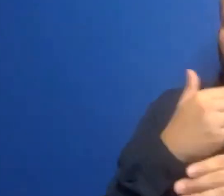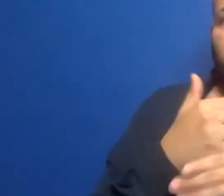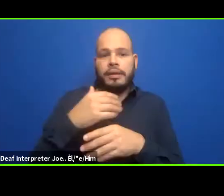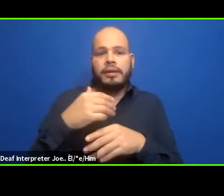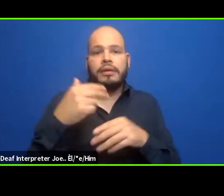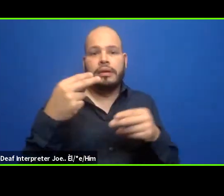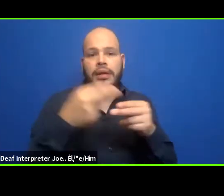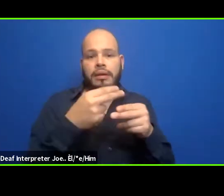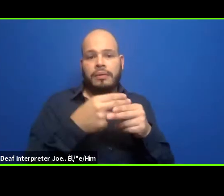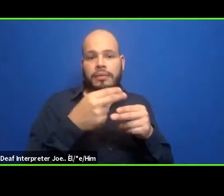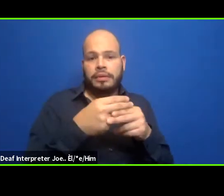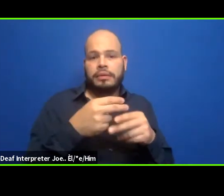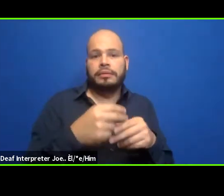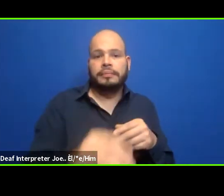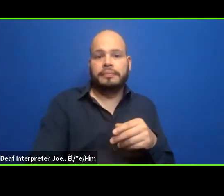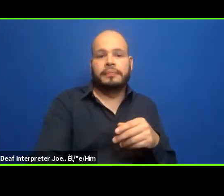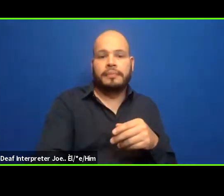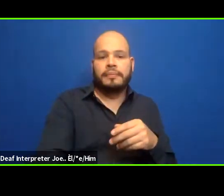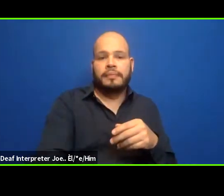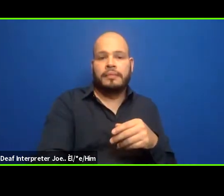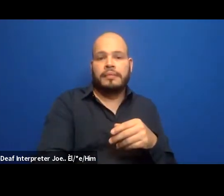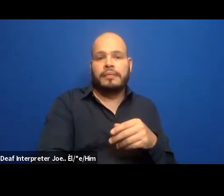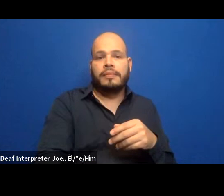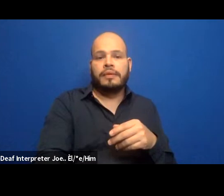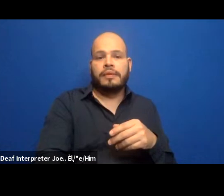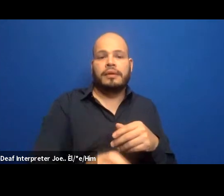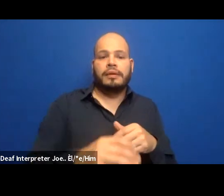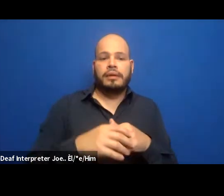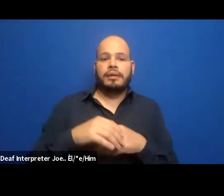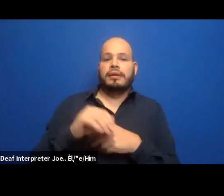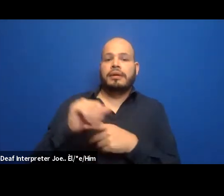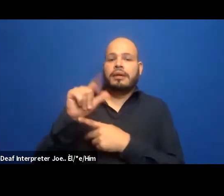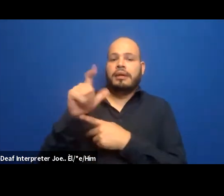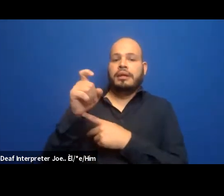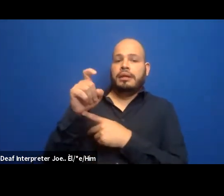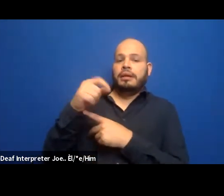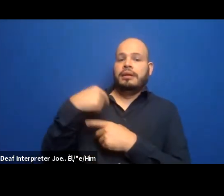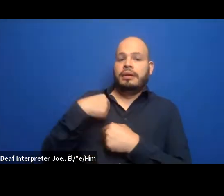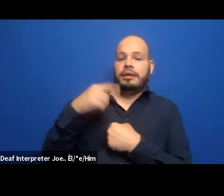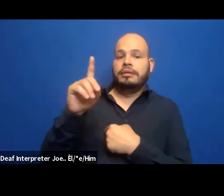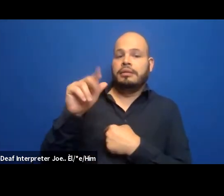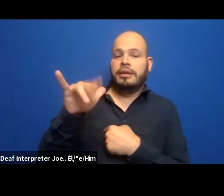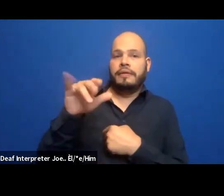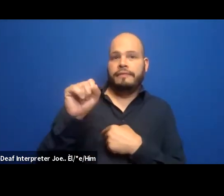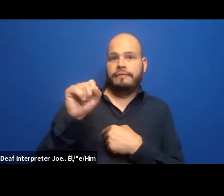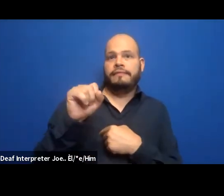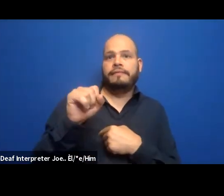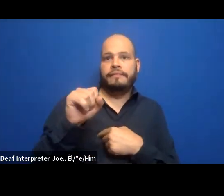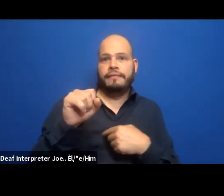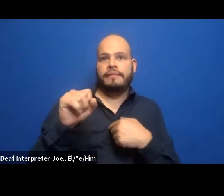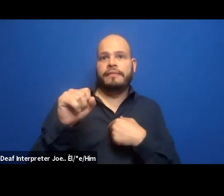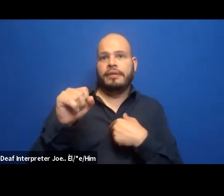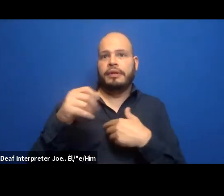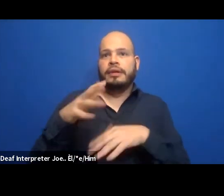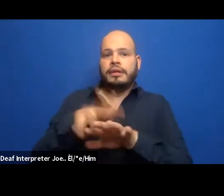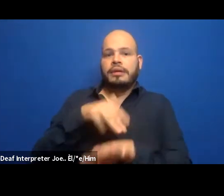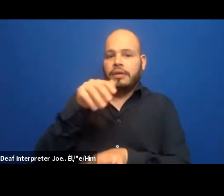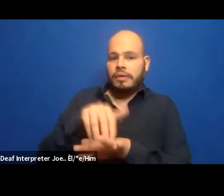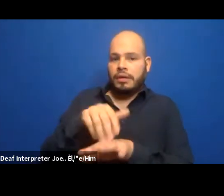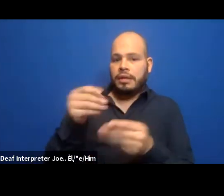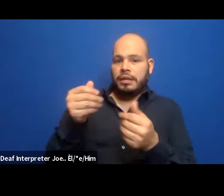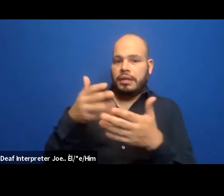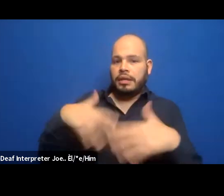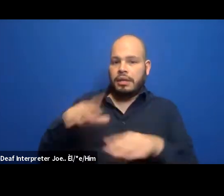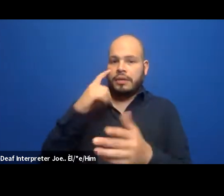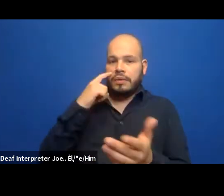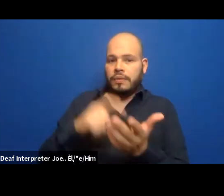I want to acknowledge that I am on Lenape indigenous land. I am a Black person with brown skin.